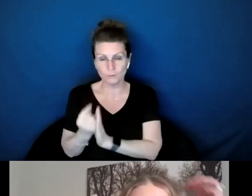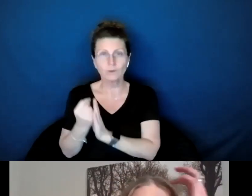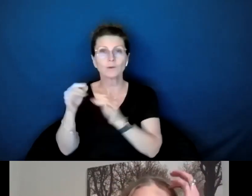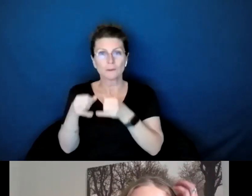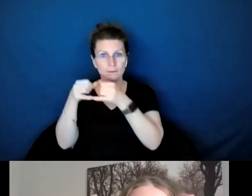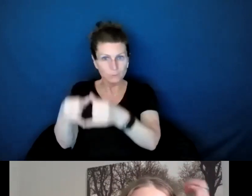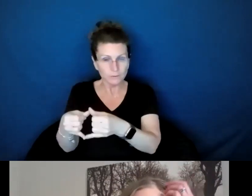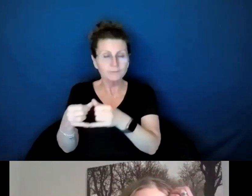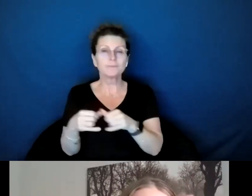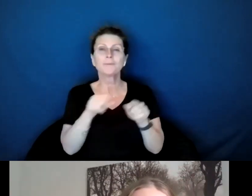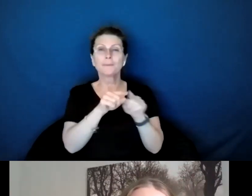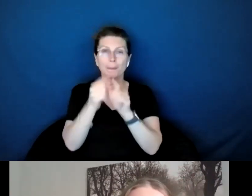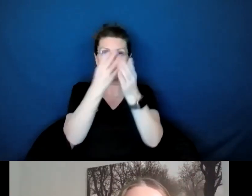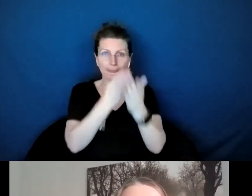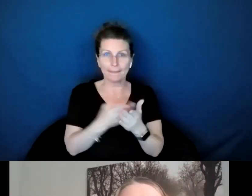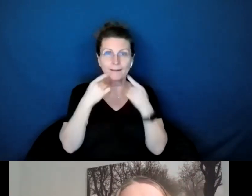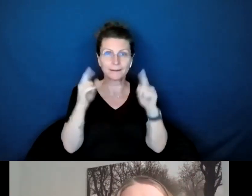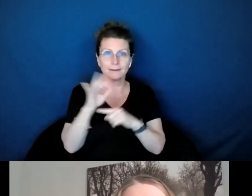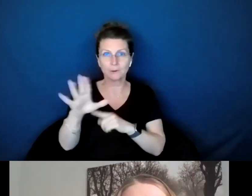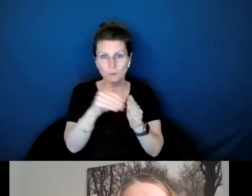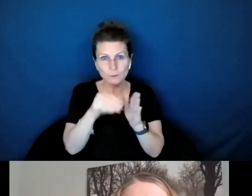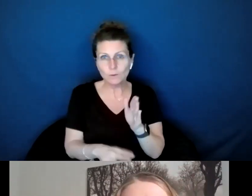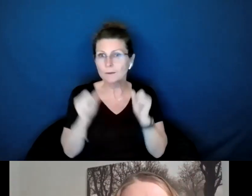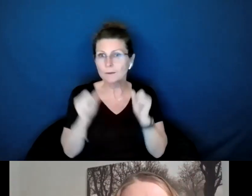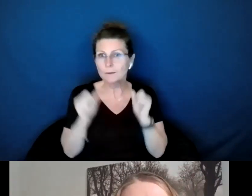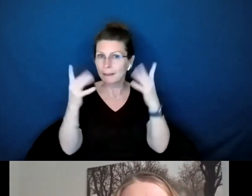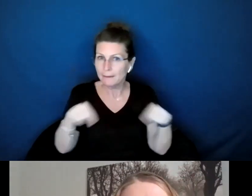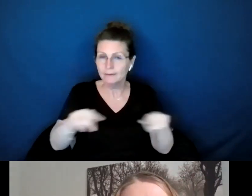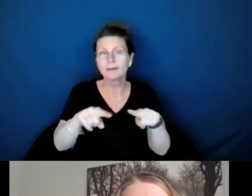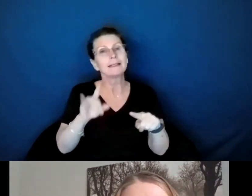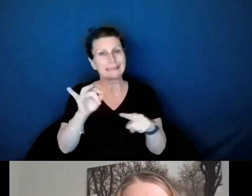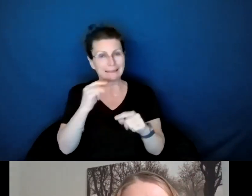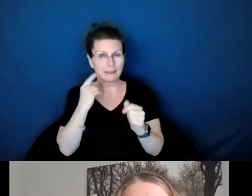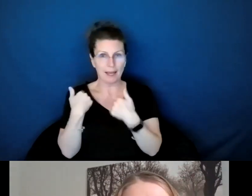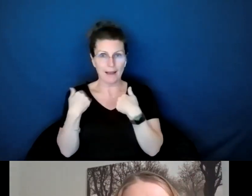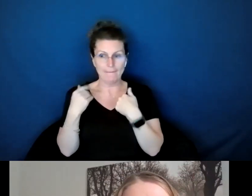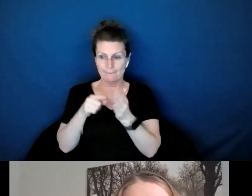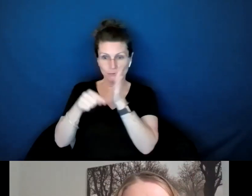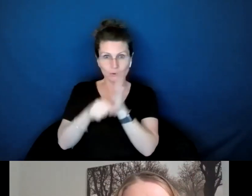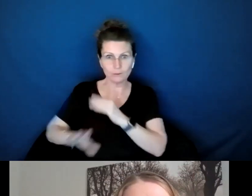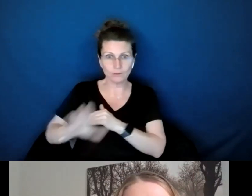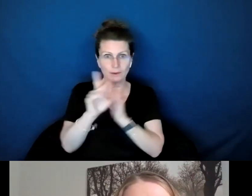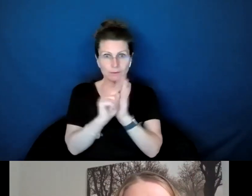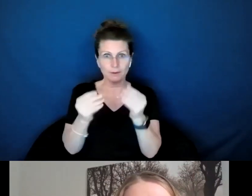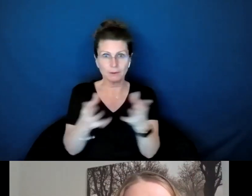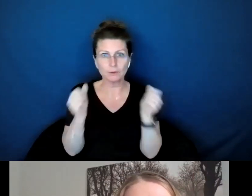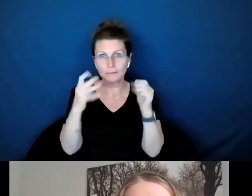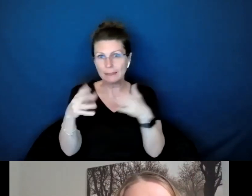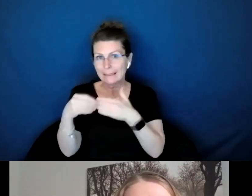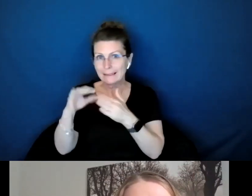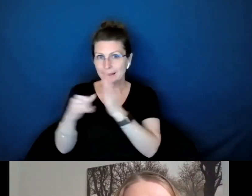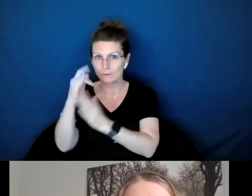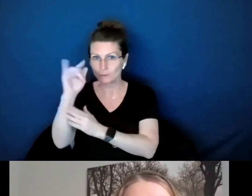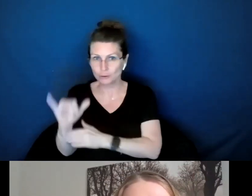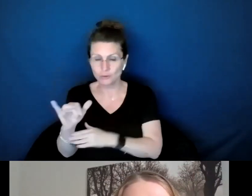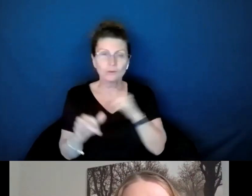is evidenced by the success of her students, many of whom have had their research published in leading journals. Rebecca has built